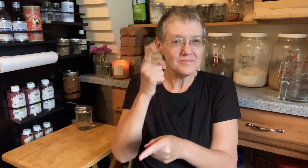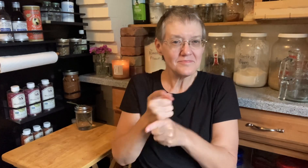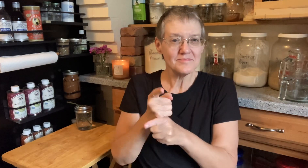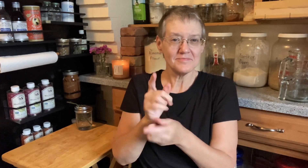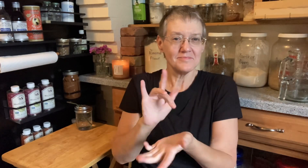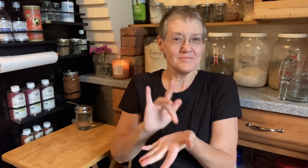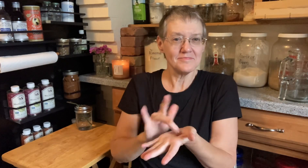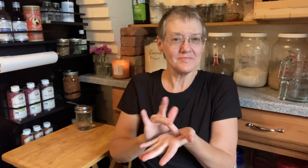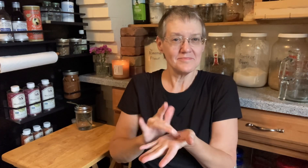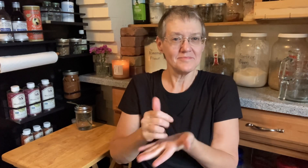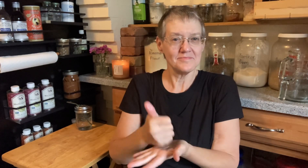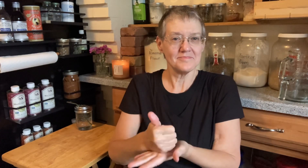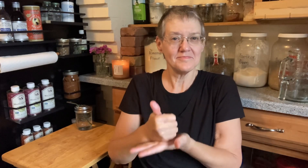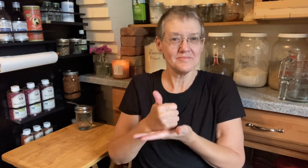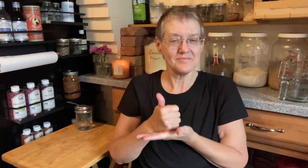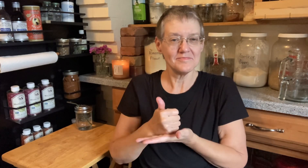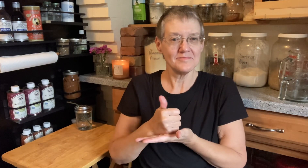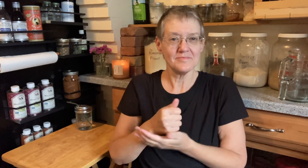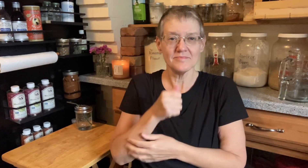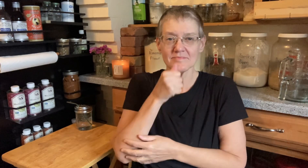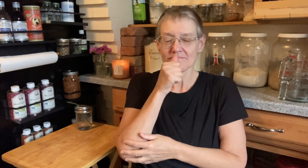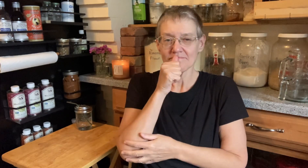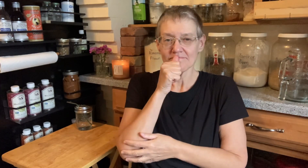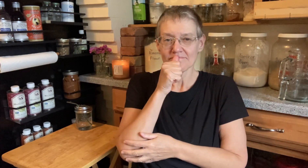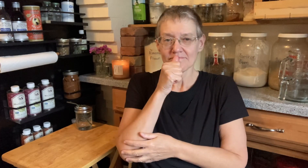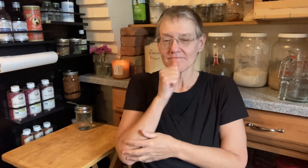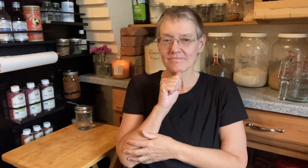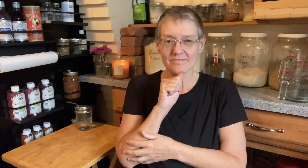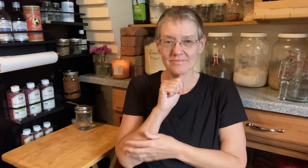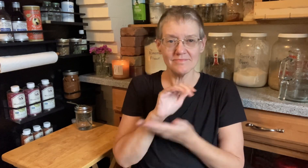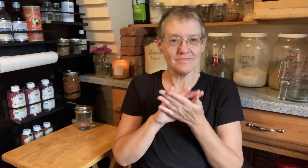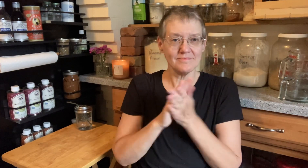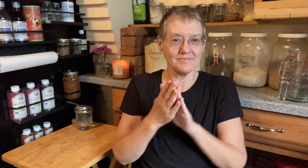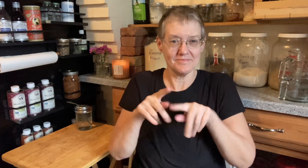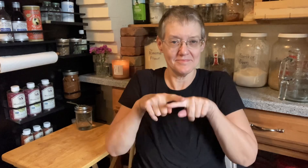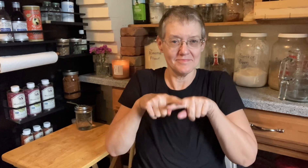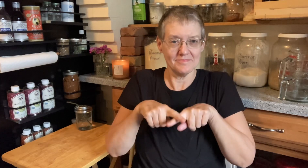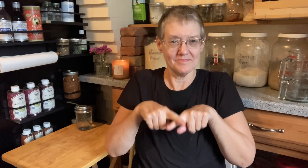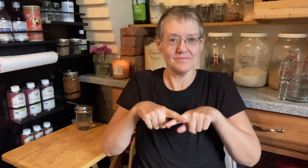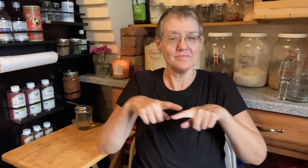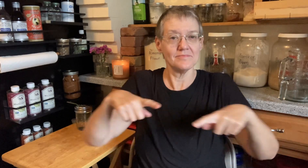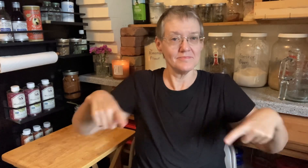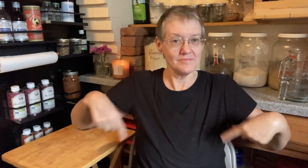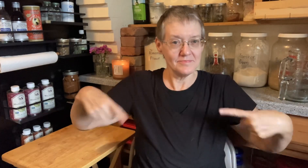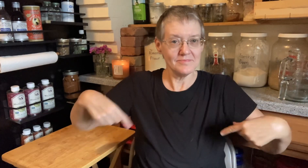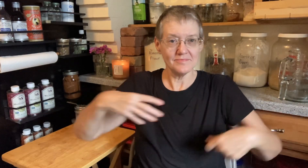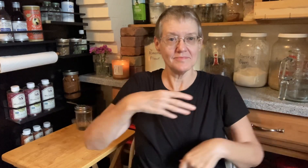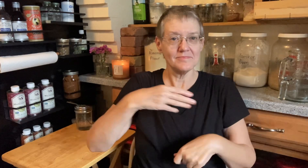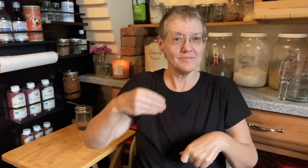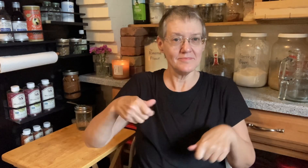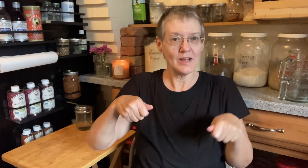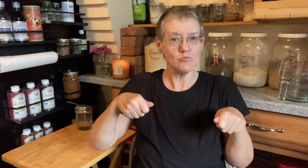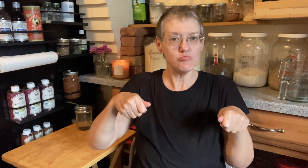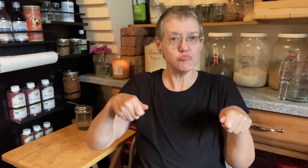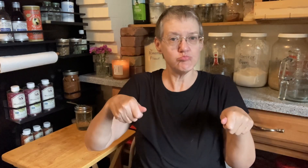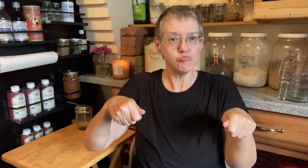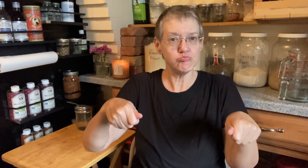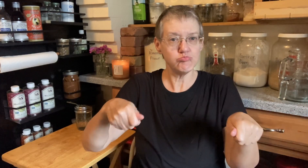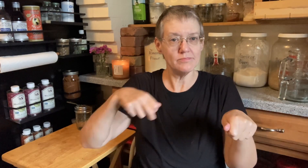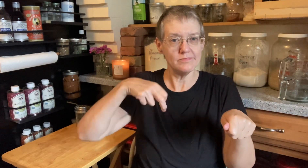For a year, we struggled to find the right medicine to help me, and I suffered. I even became dependent on a wheelchair and a